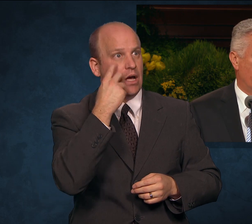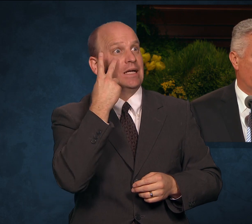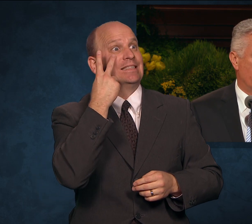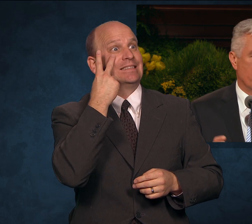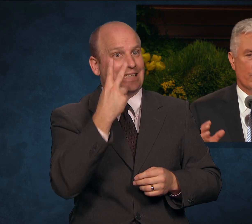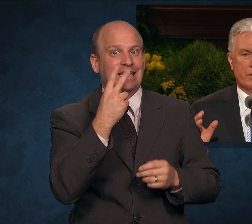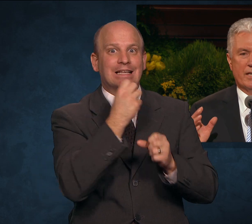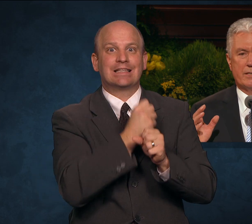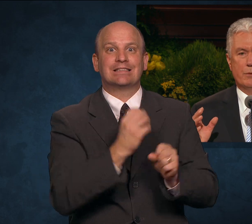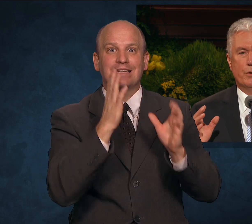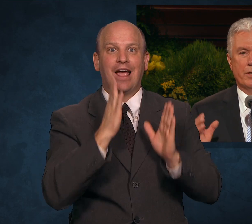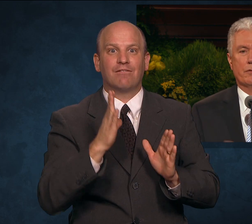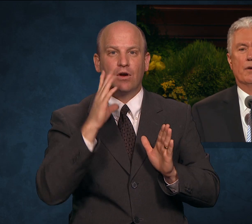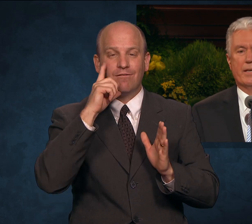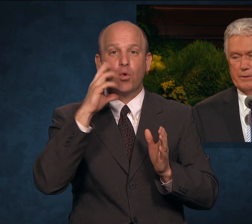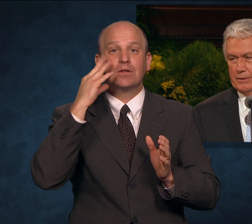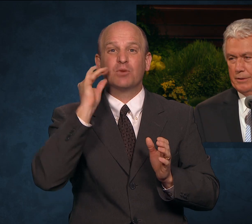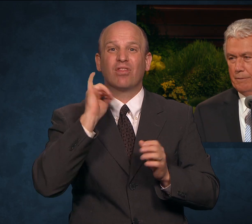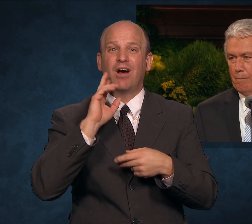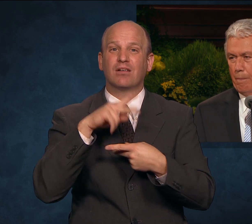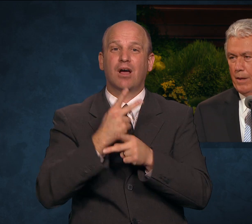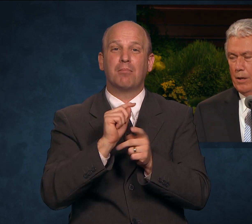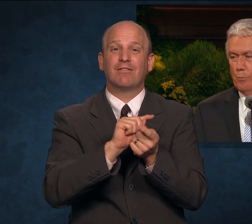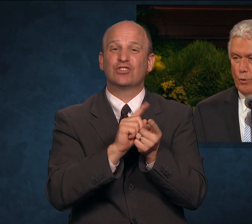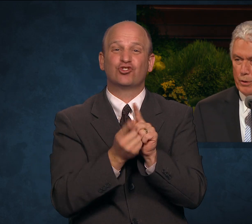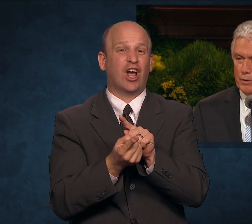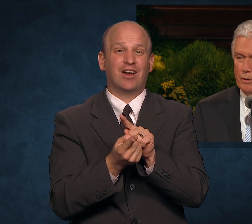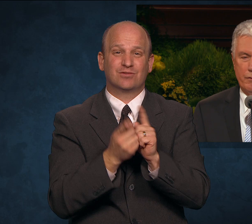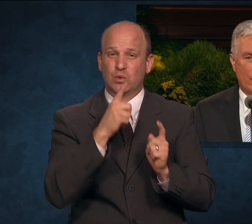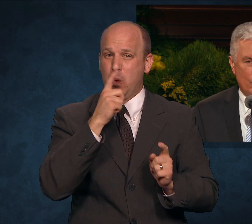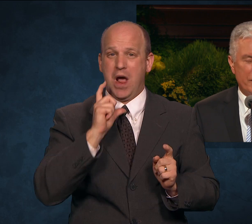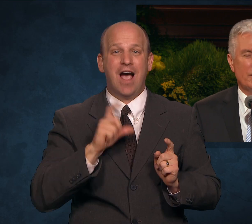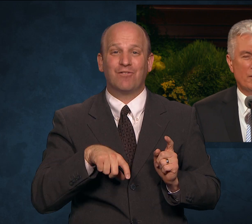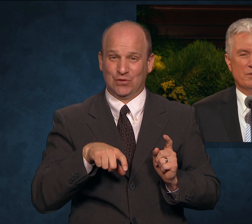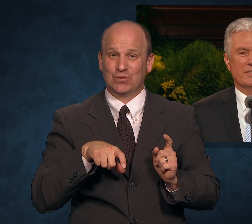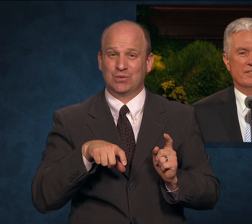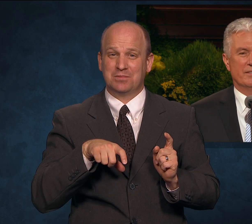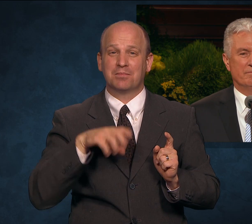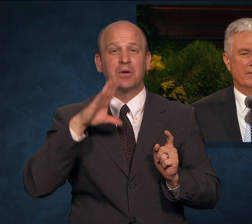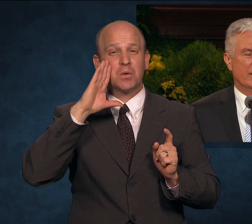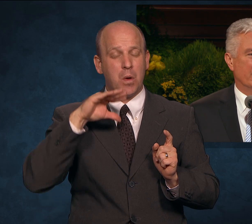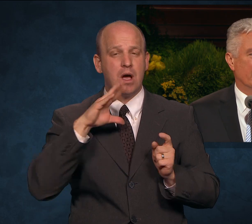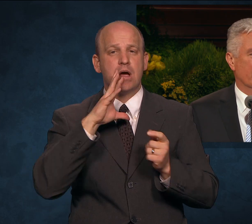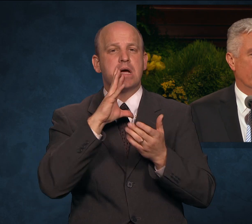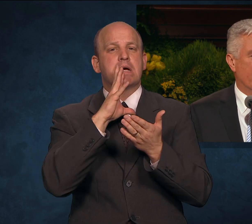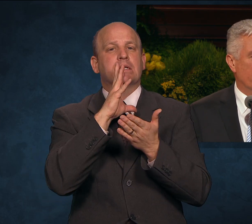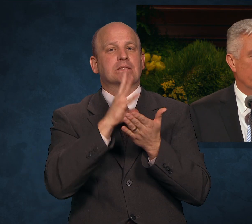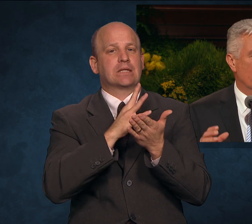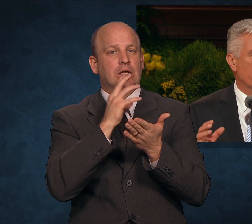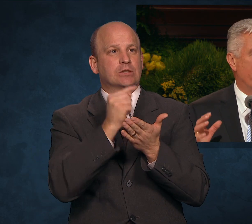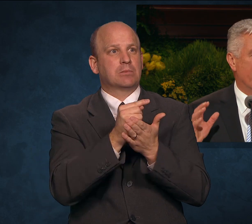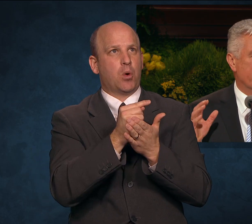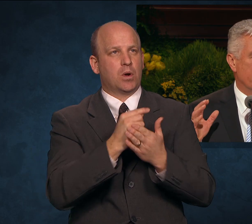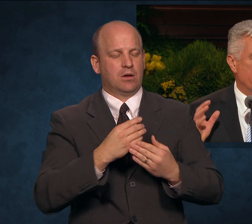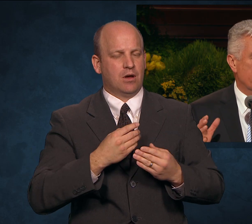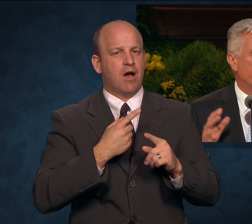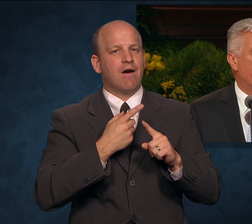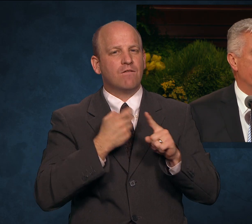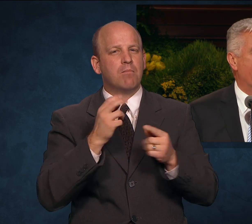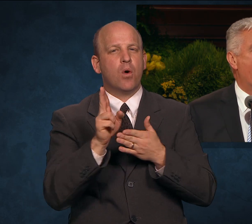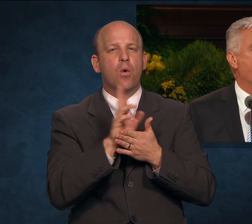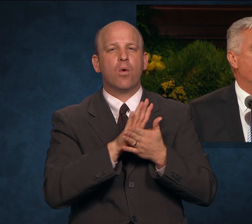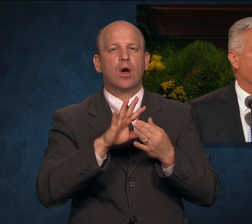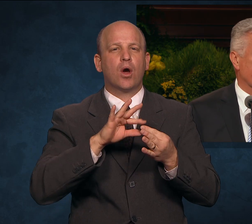transformation you're a testimony of Christ born of the Holy Ghost can help you look past the